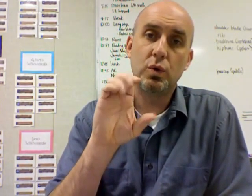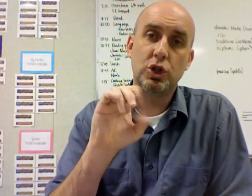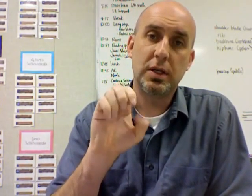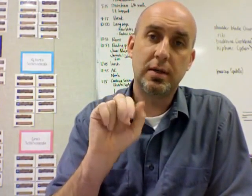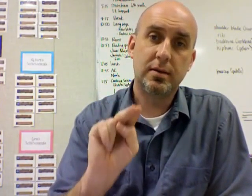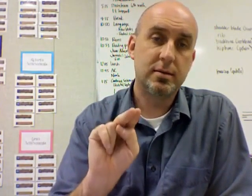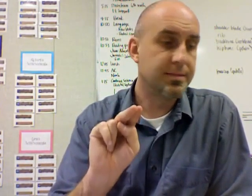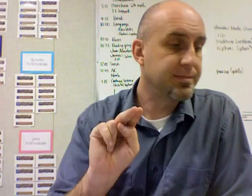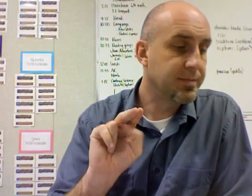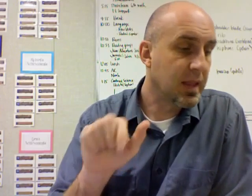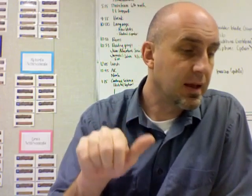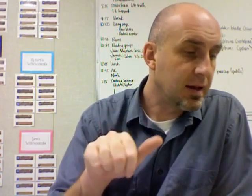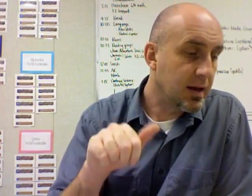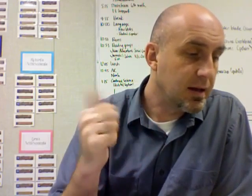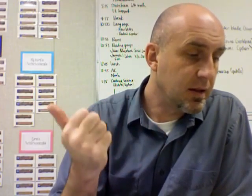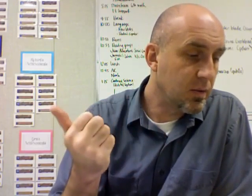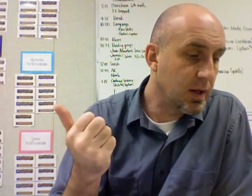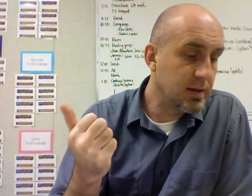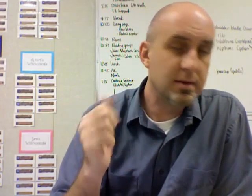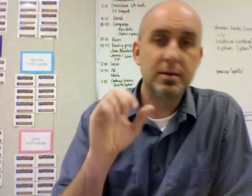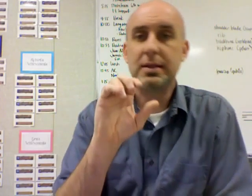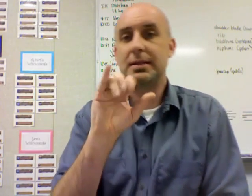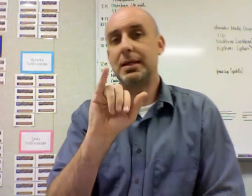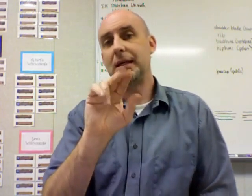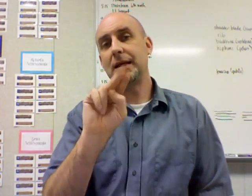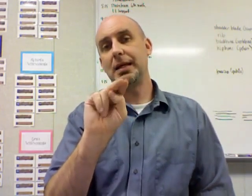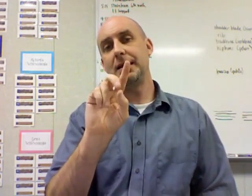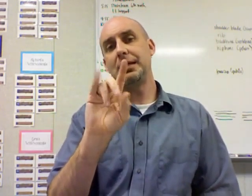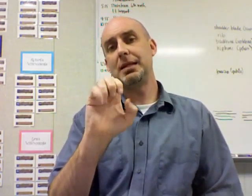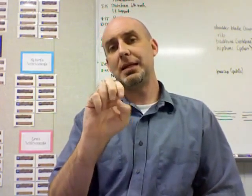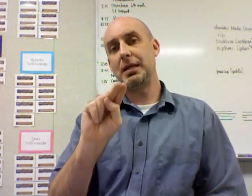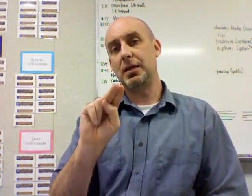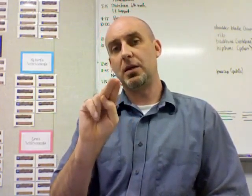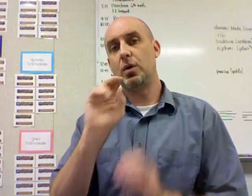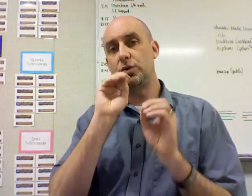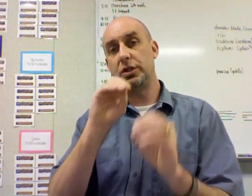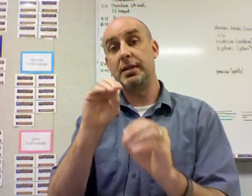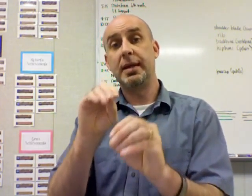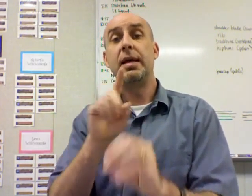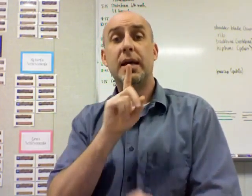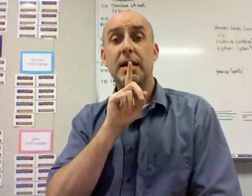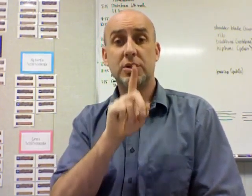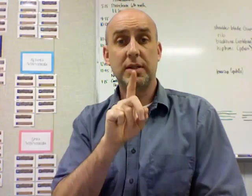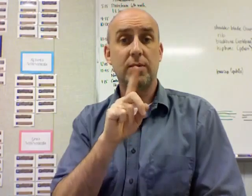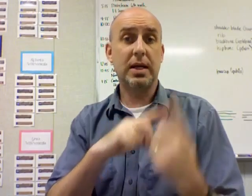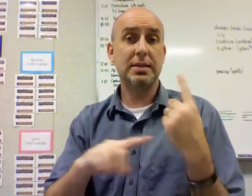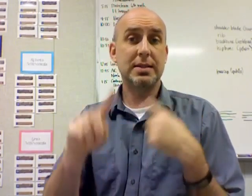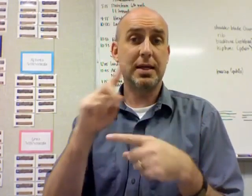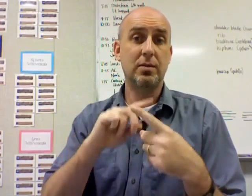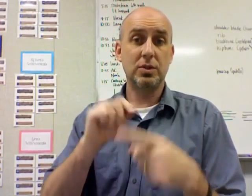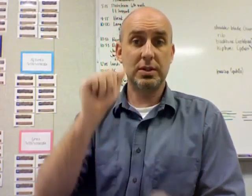Ocean. Another one is the Indian Ocean, and actually that one has a sign, which is